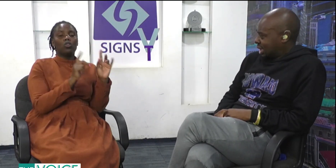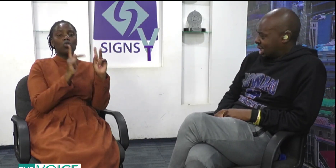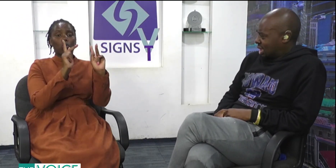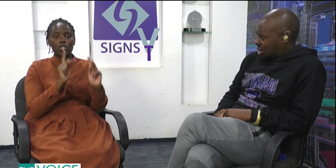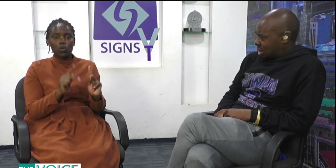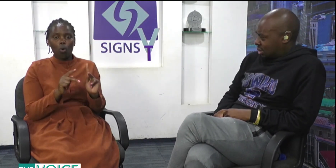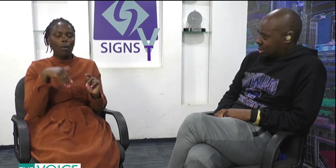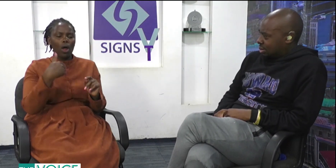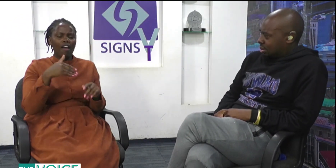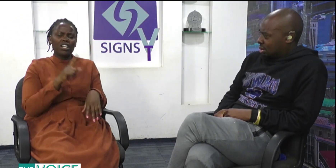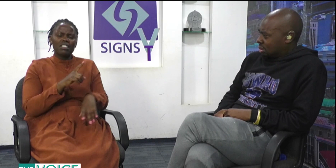along